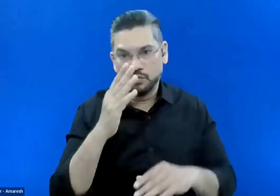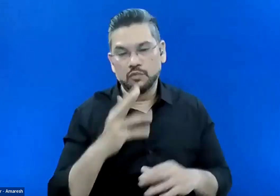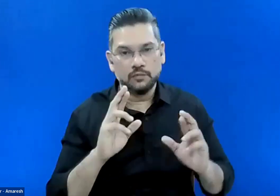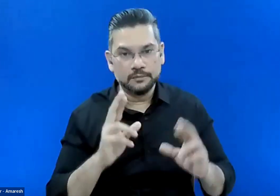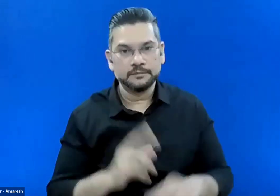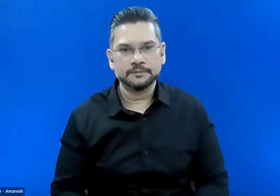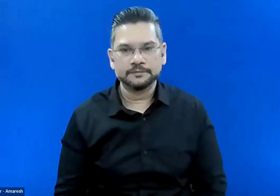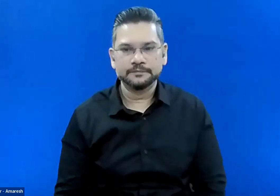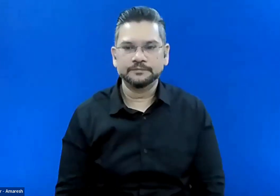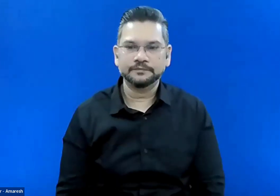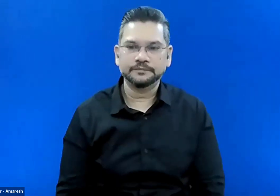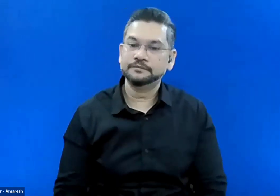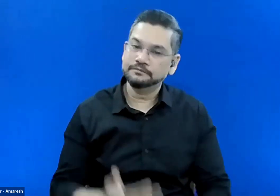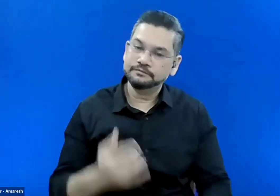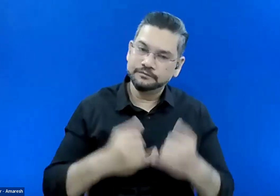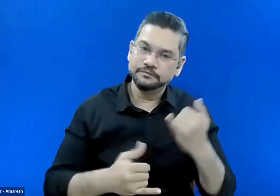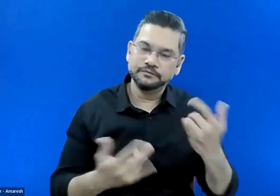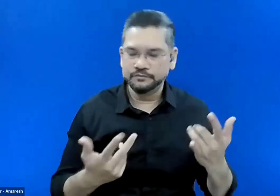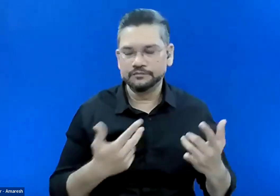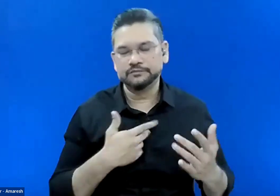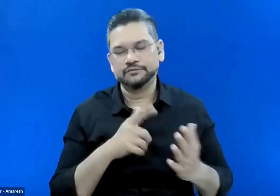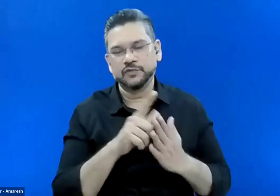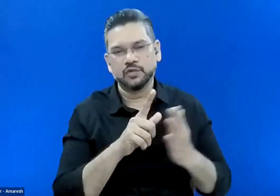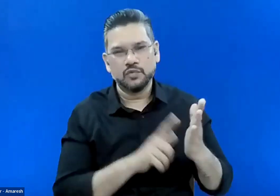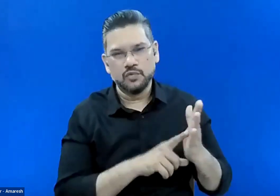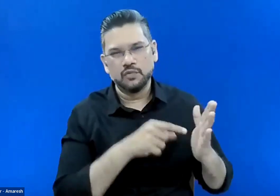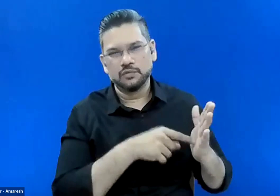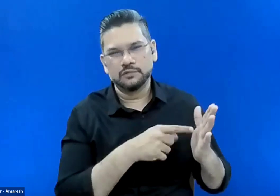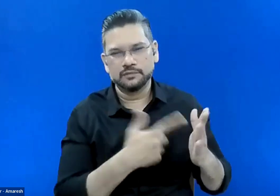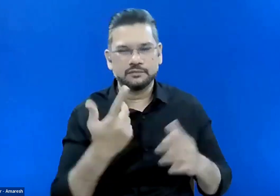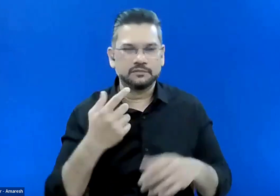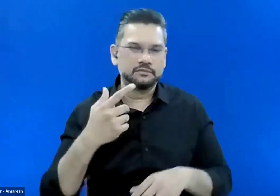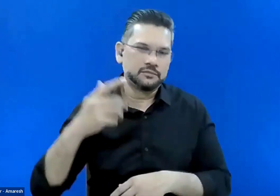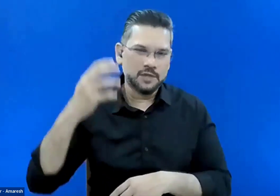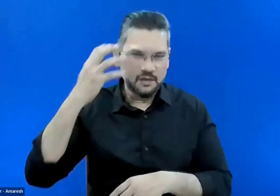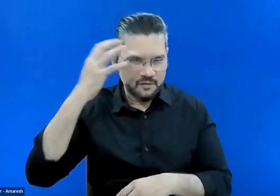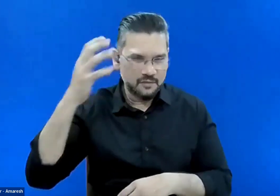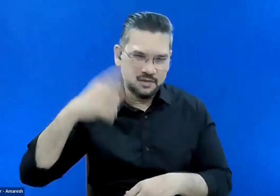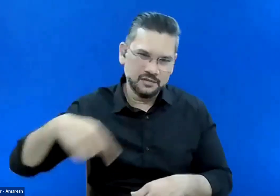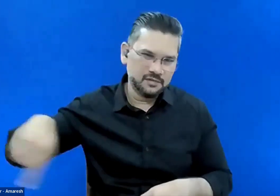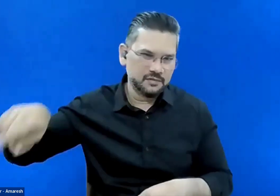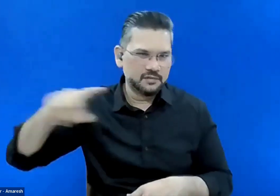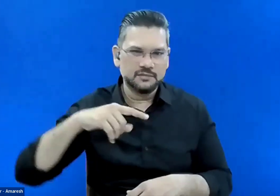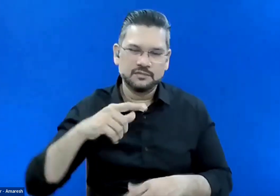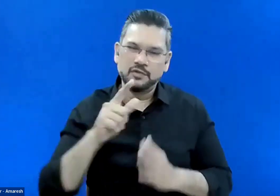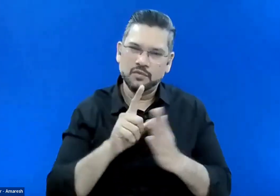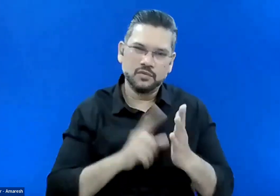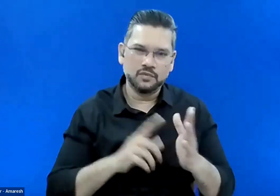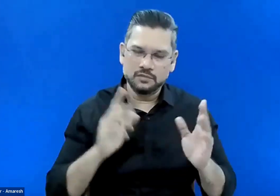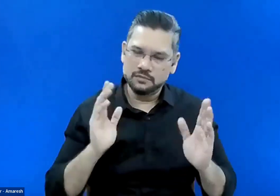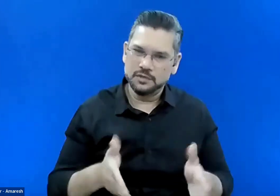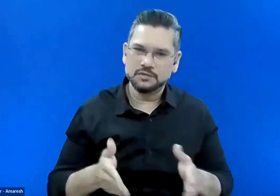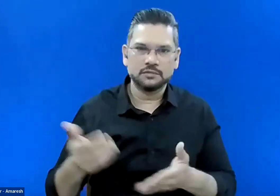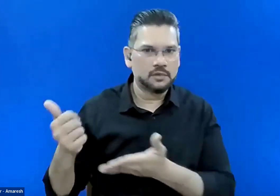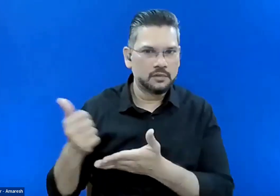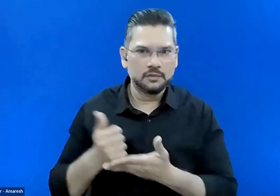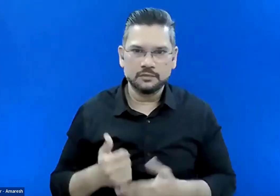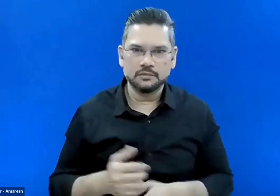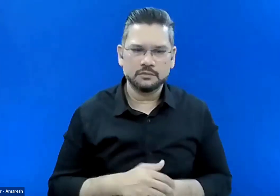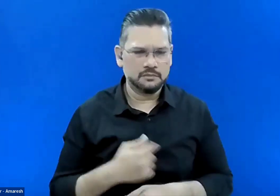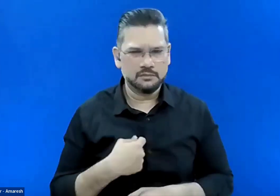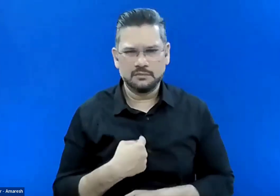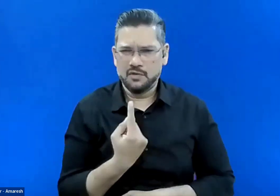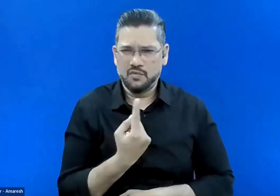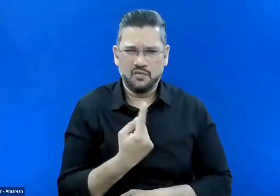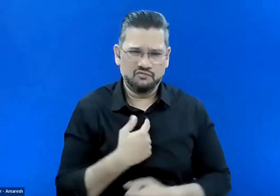we really need regulation support from the local government. But we understand that we cannot do it alone.